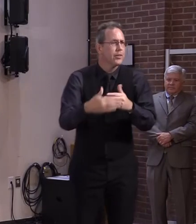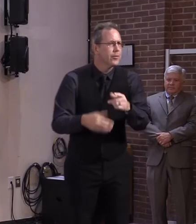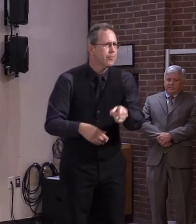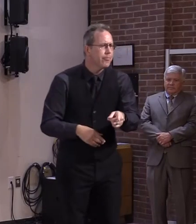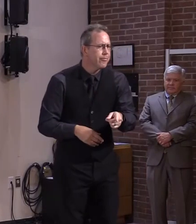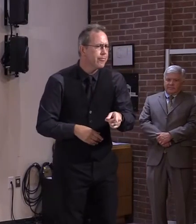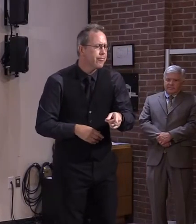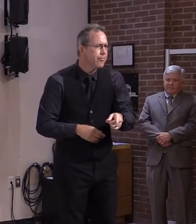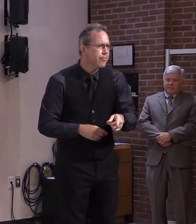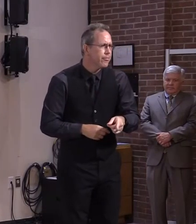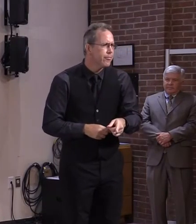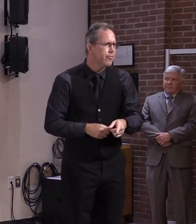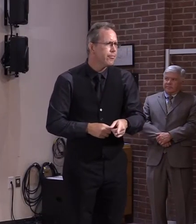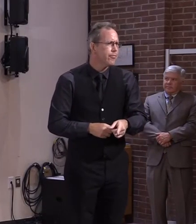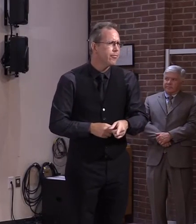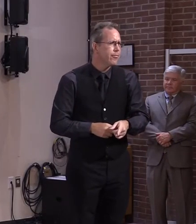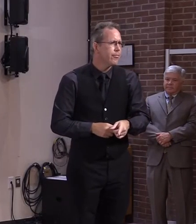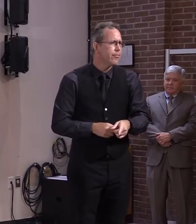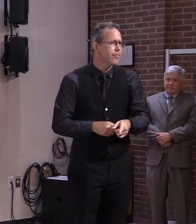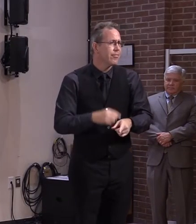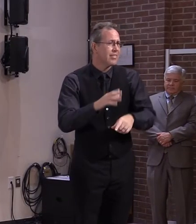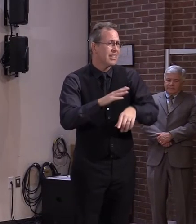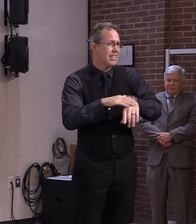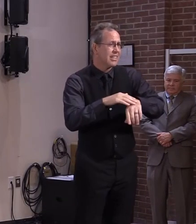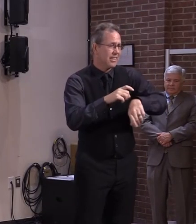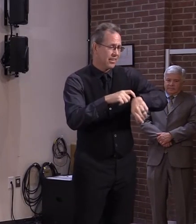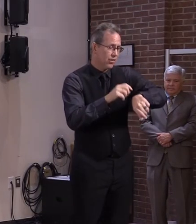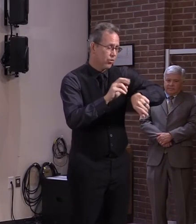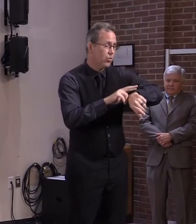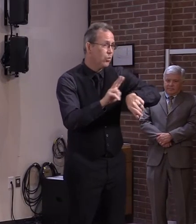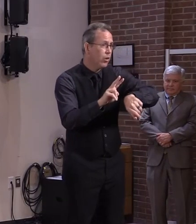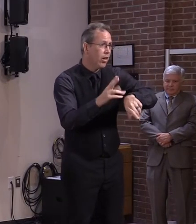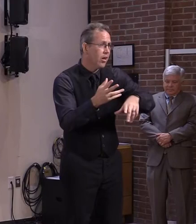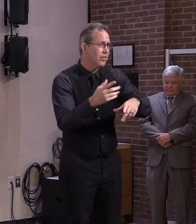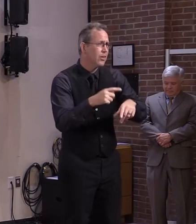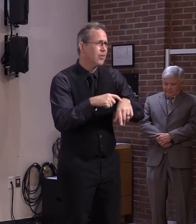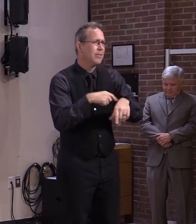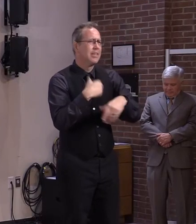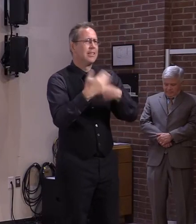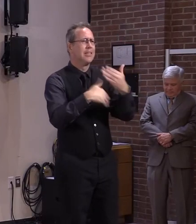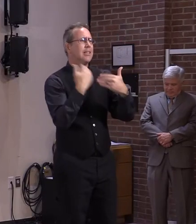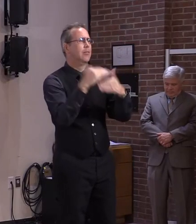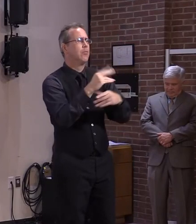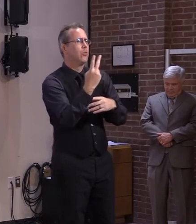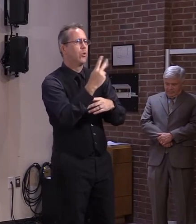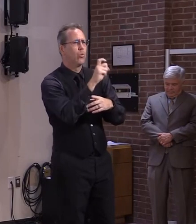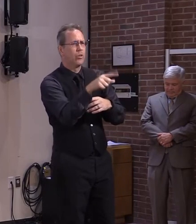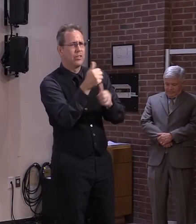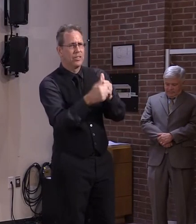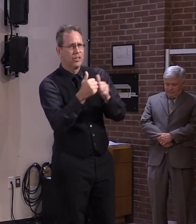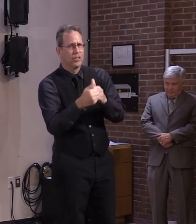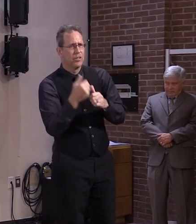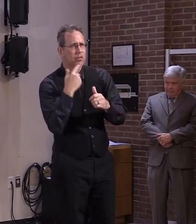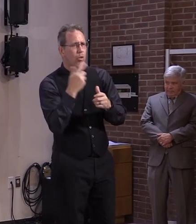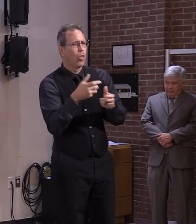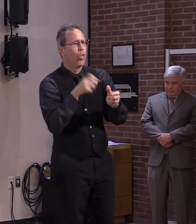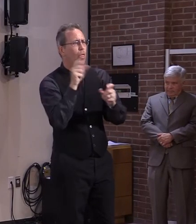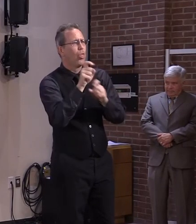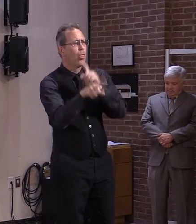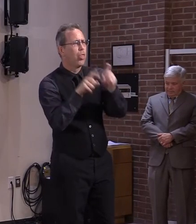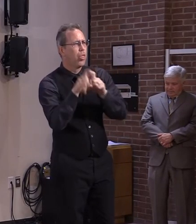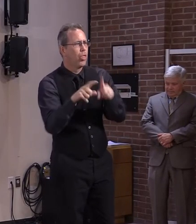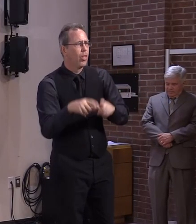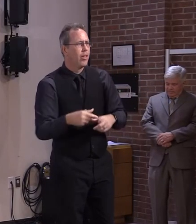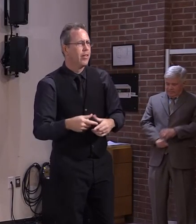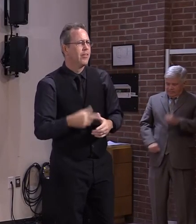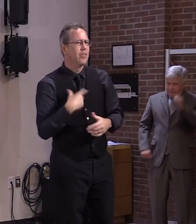queue, so folks could stick to the 2 questions. Tim, Vermont Business Magazine. Hi, Rebecca, I only